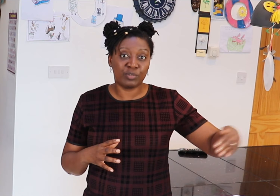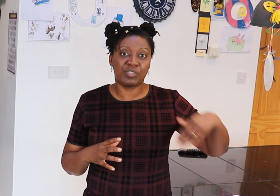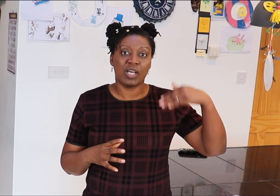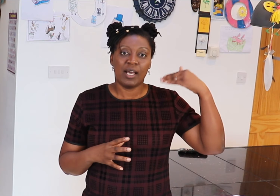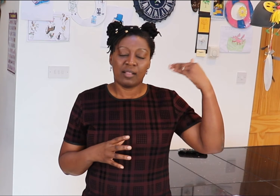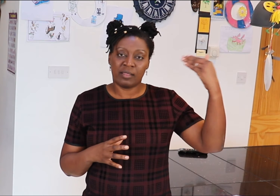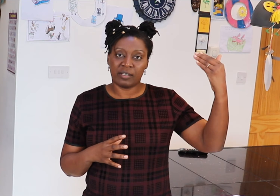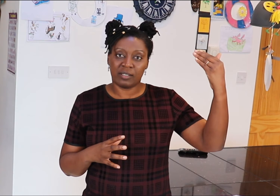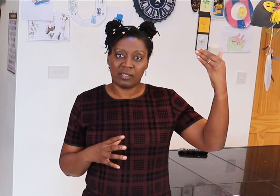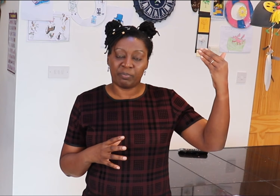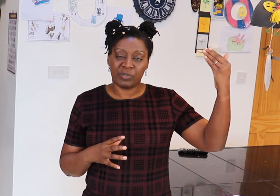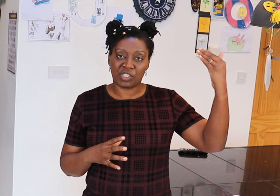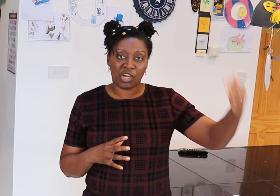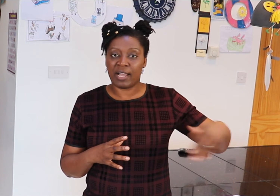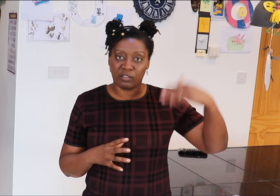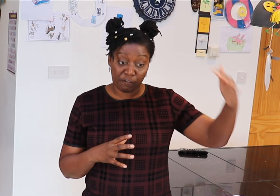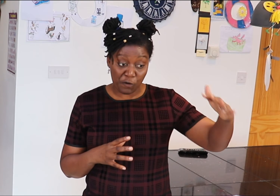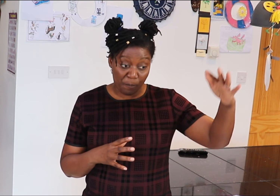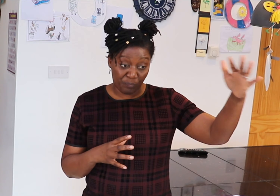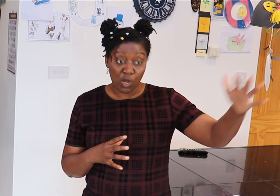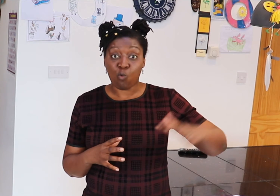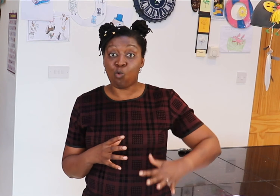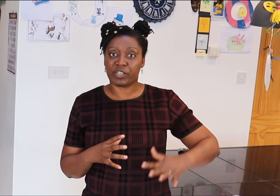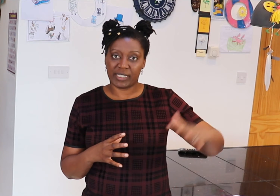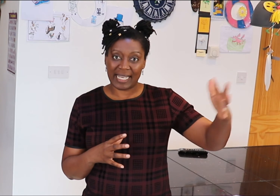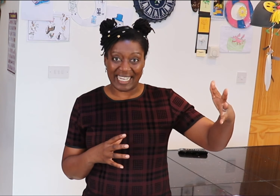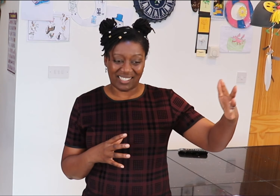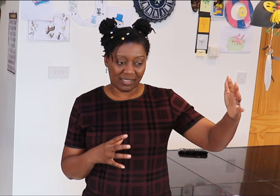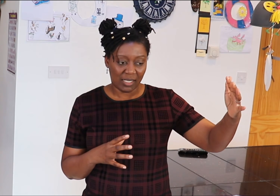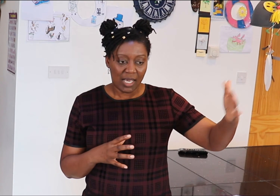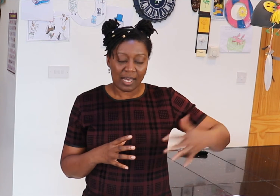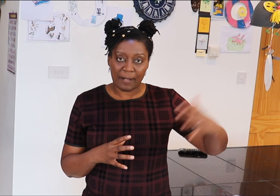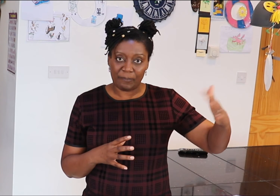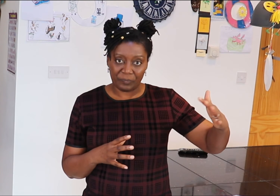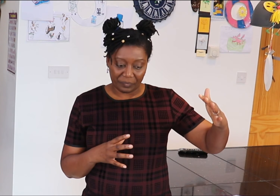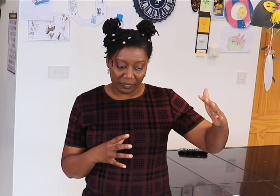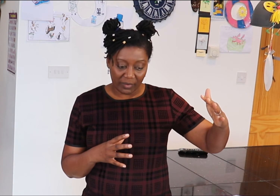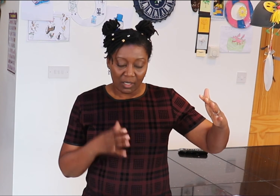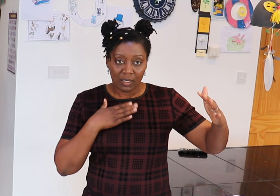builds the child from what is